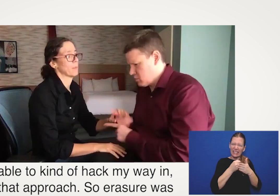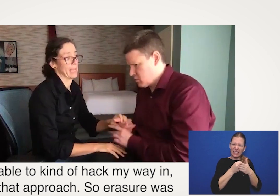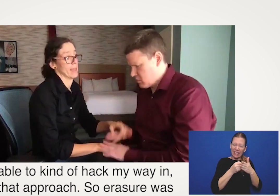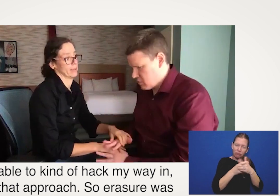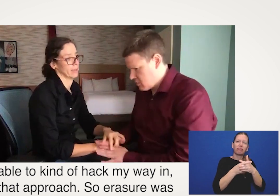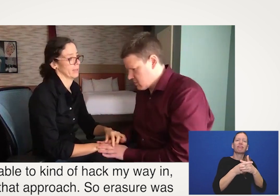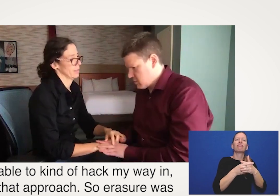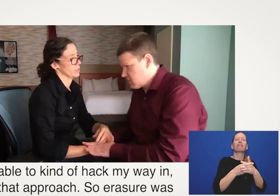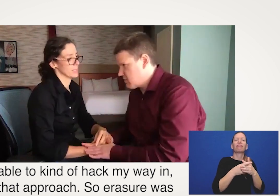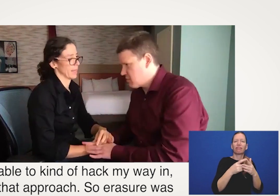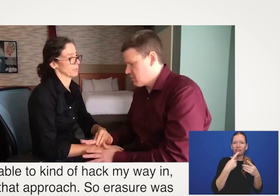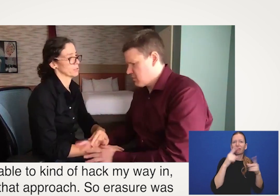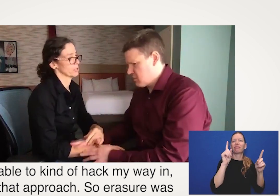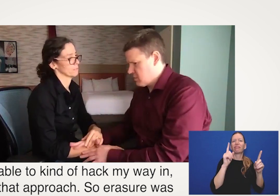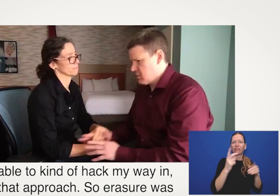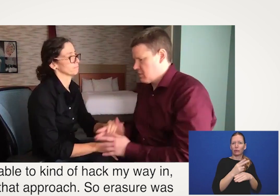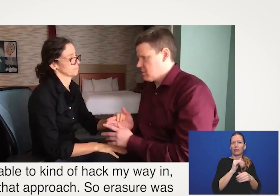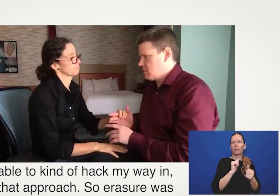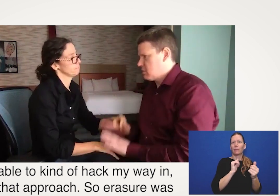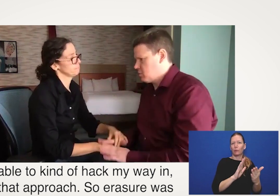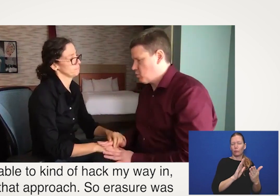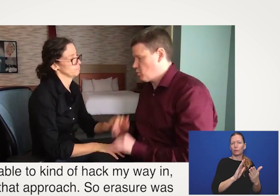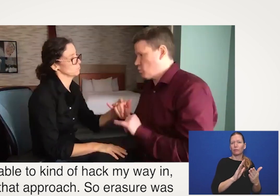hack my way in using that approach.